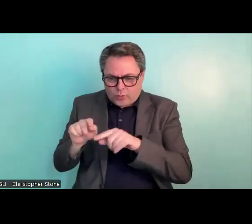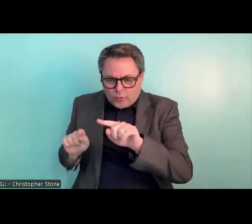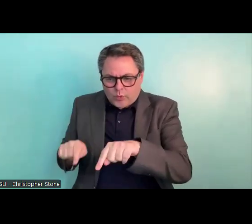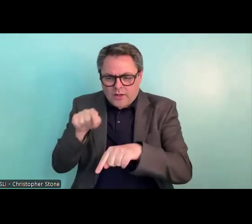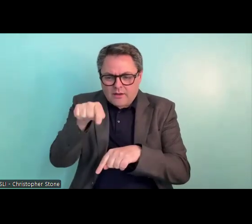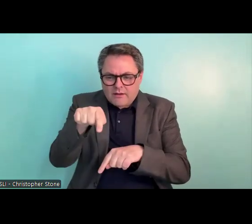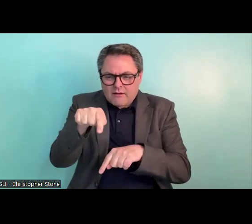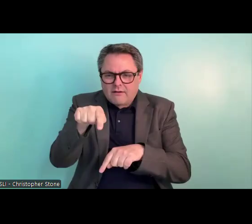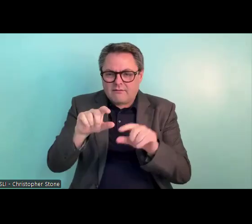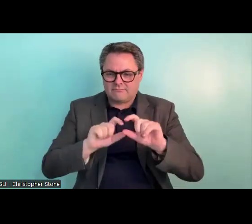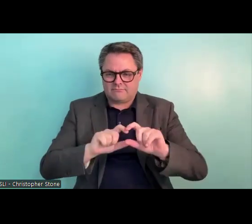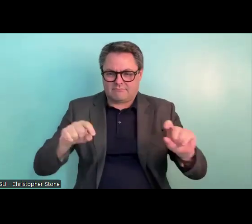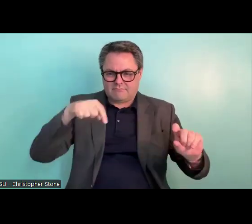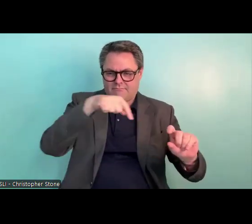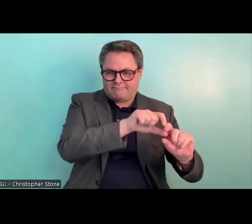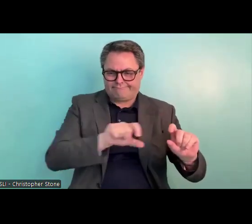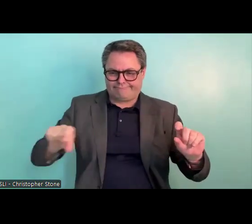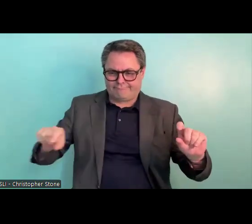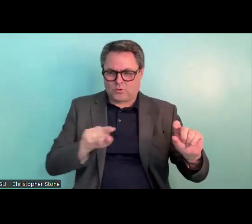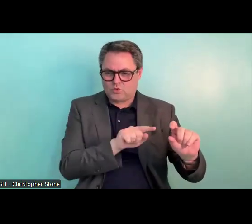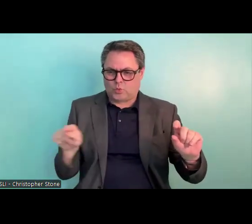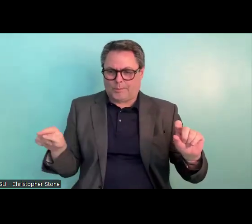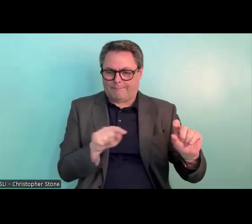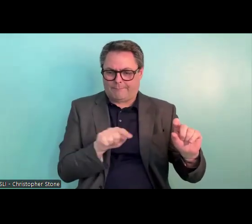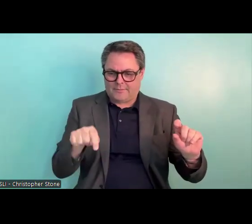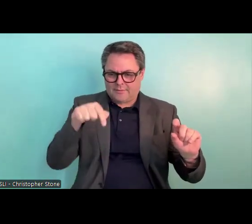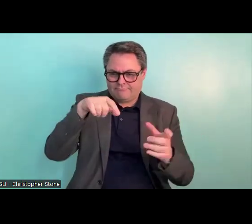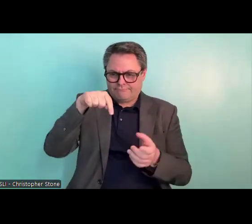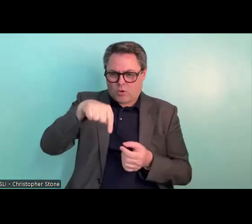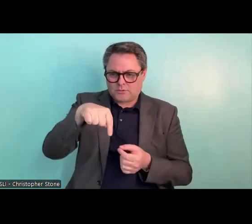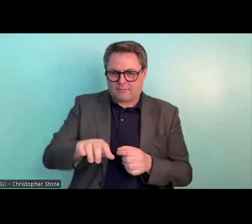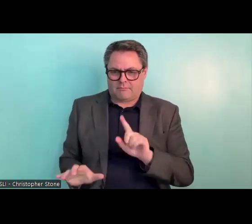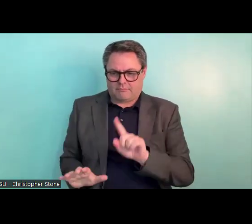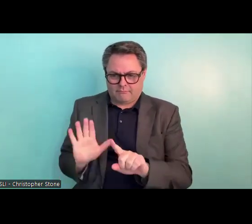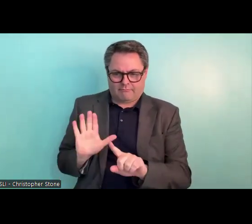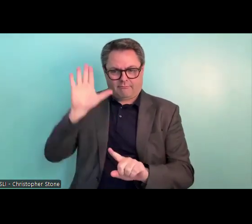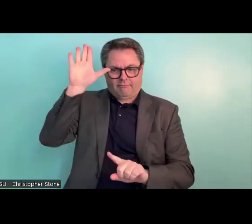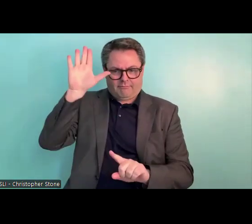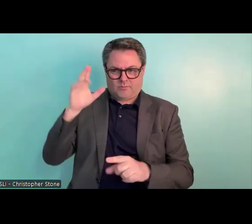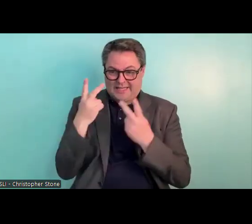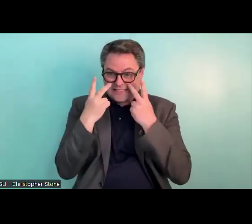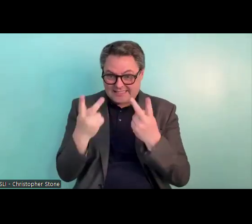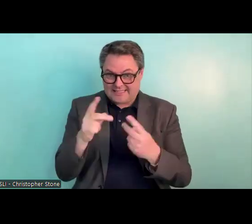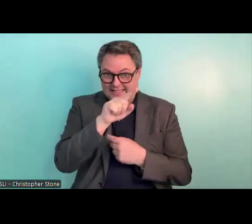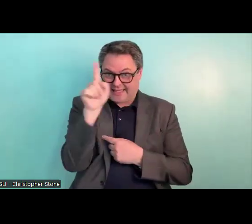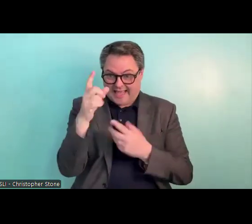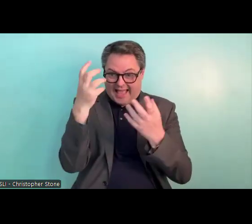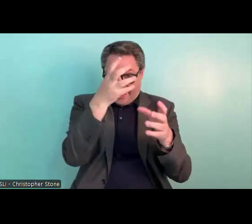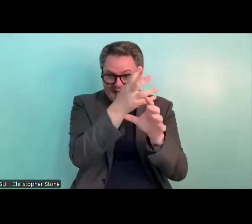If you have received it, please do use the emoji buttons to raise your hand to show that you